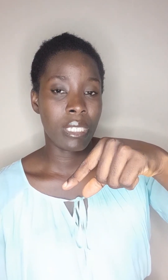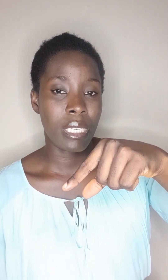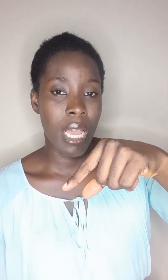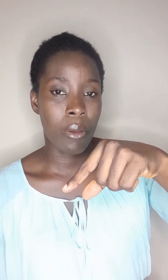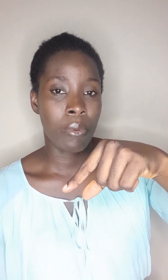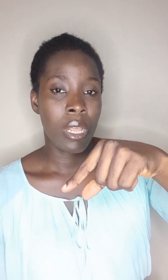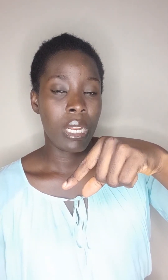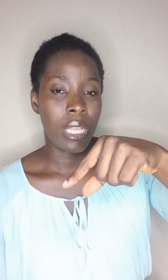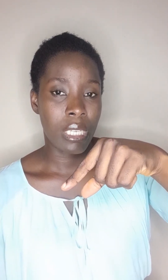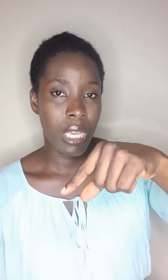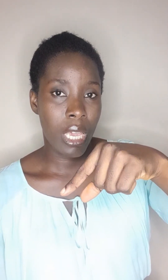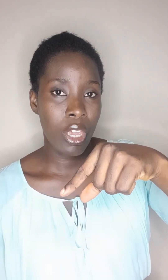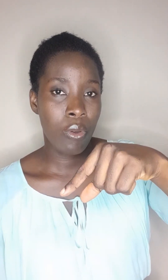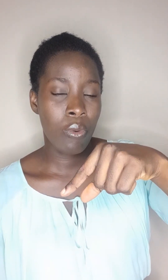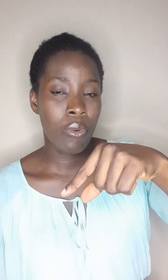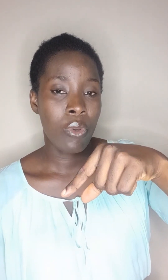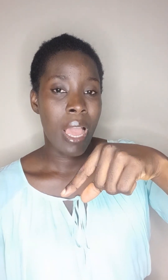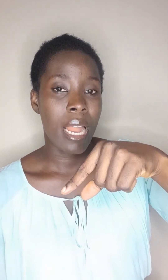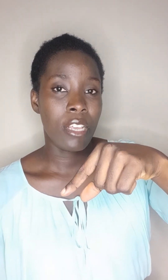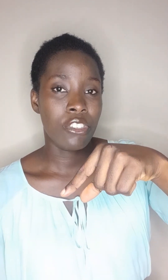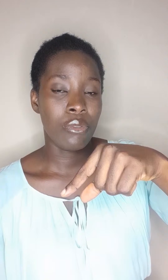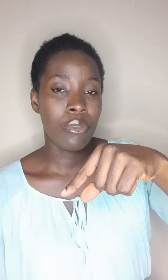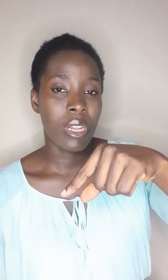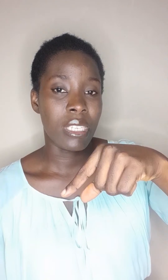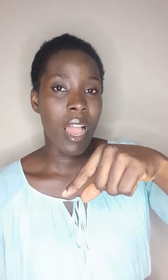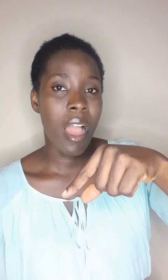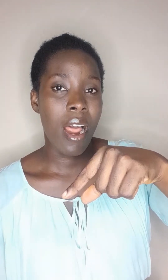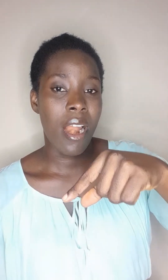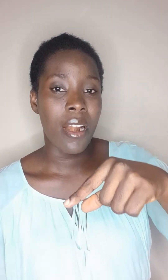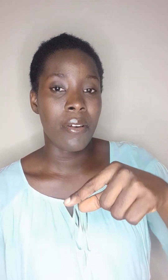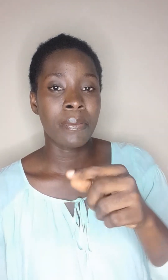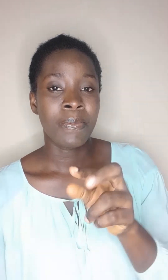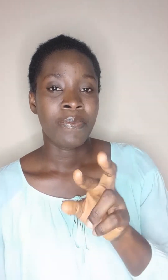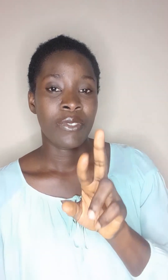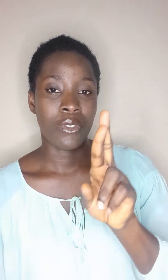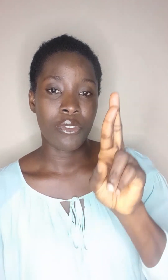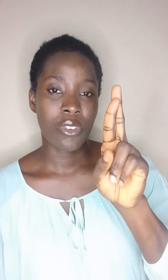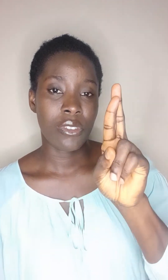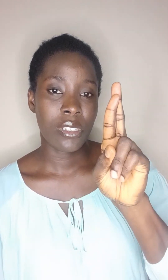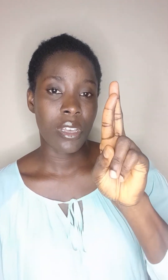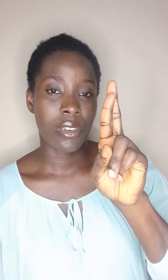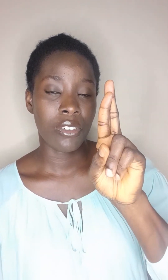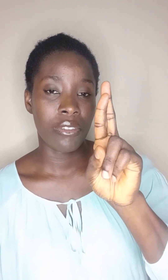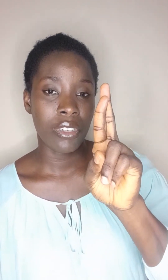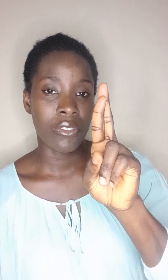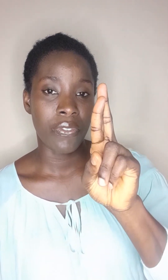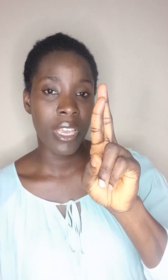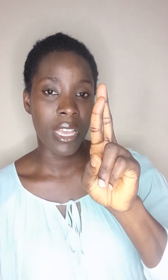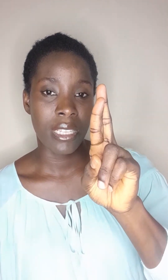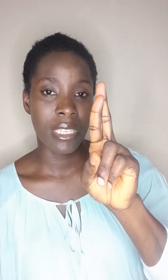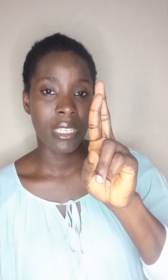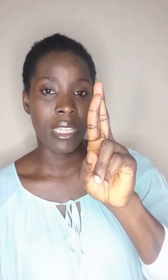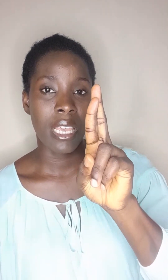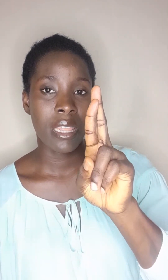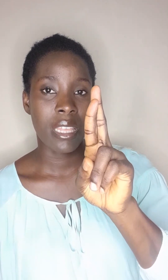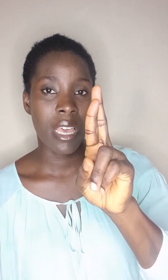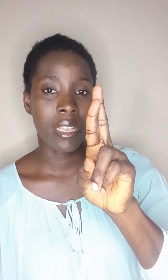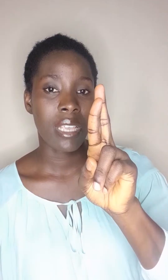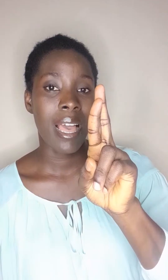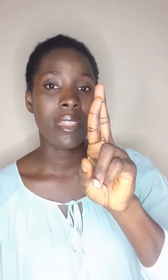down. Letter Q. And let's do letter R. So you cross your fingers, that is the index, and the